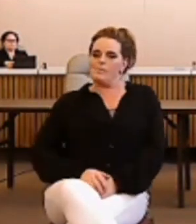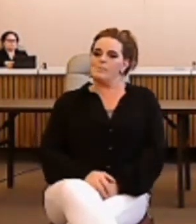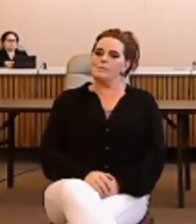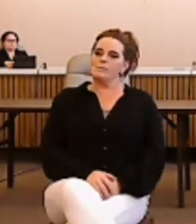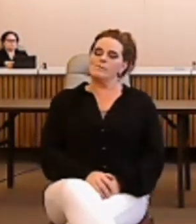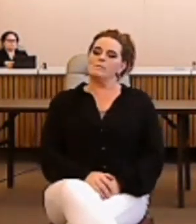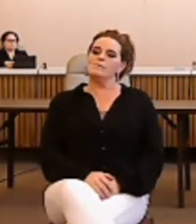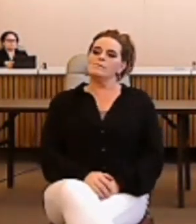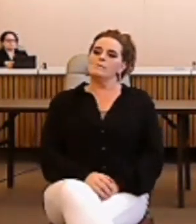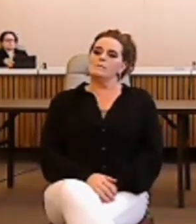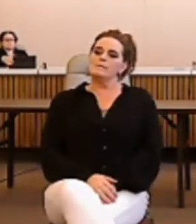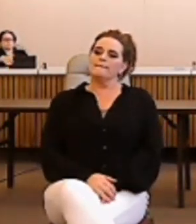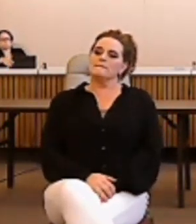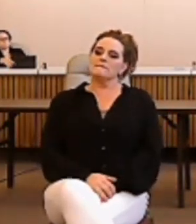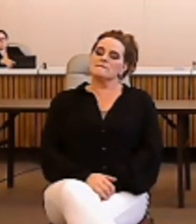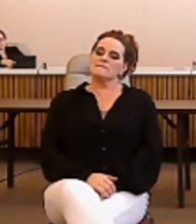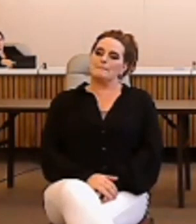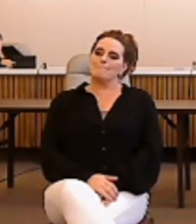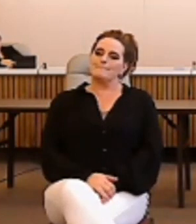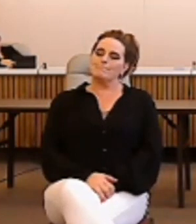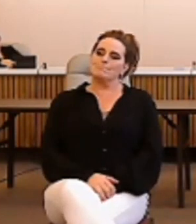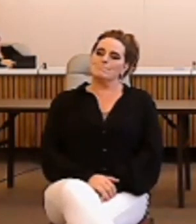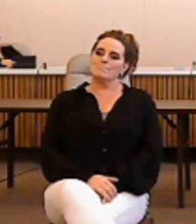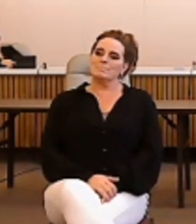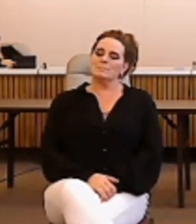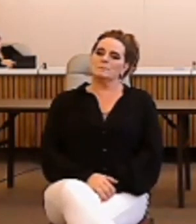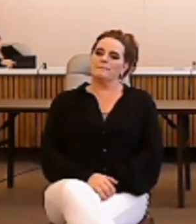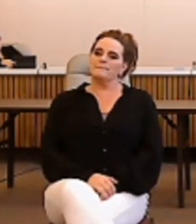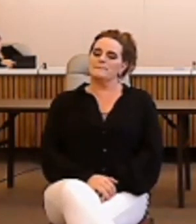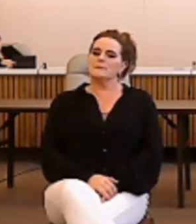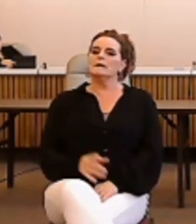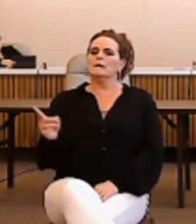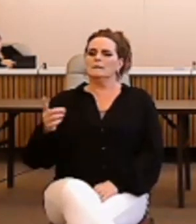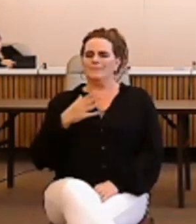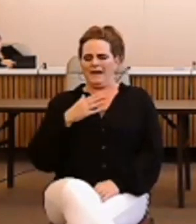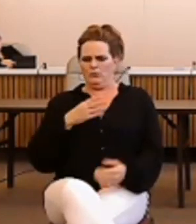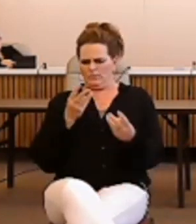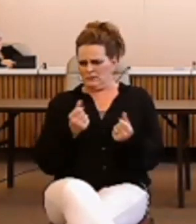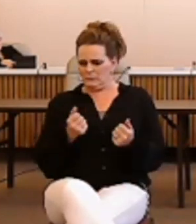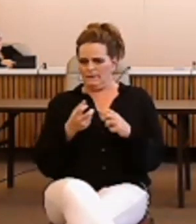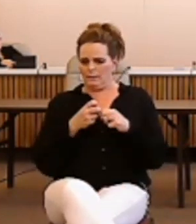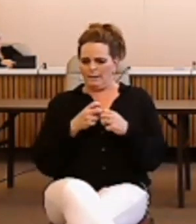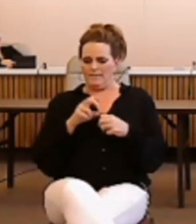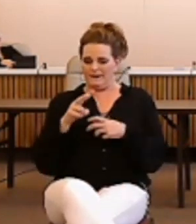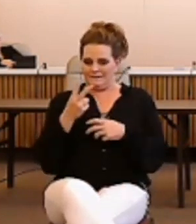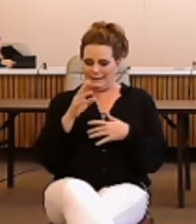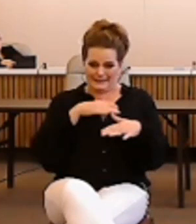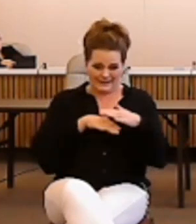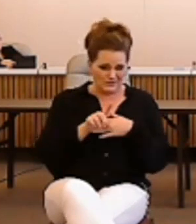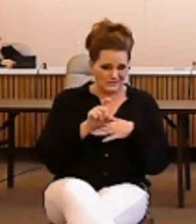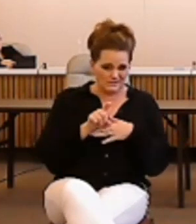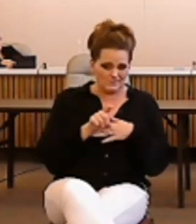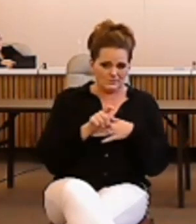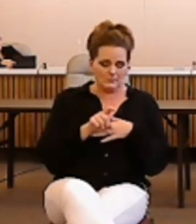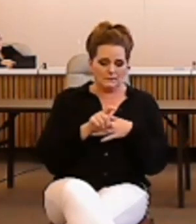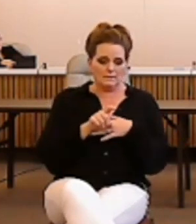Okay. Any other questions from the board before I turn it open to the public? Just, have we resolved the issue of the second entrance with the